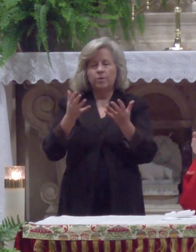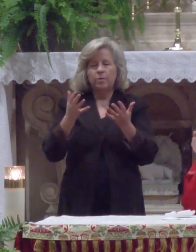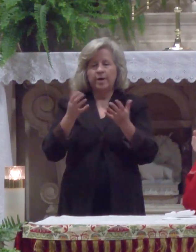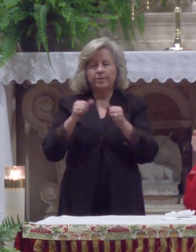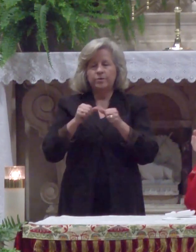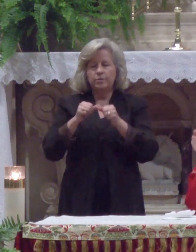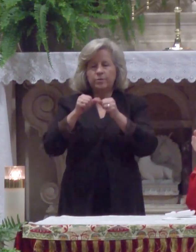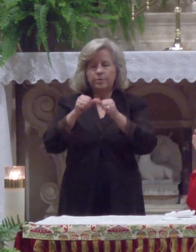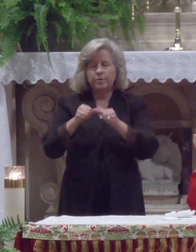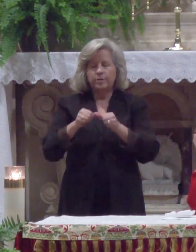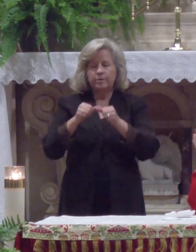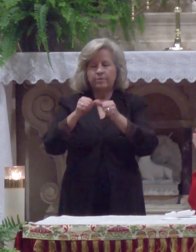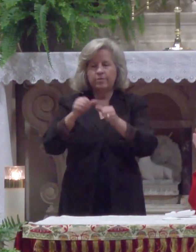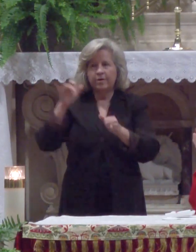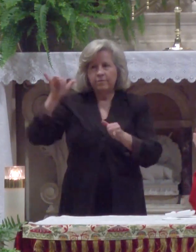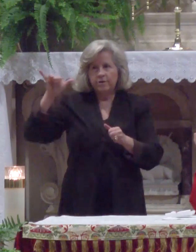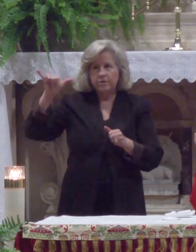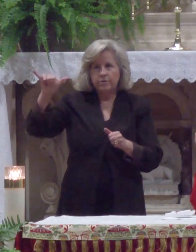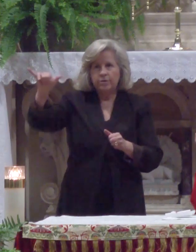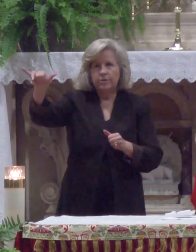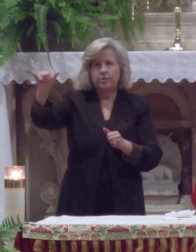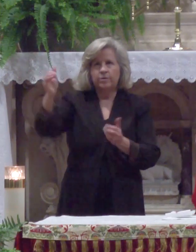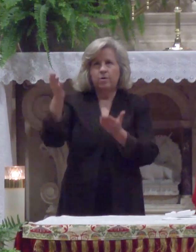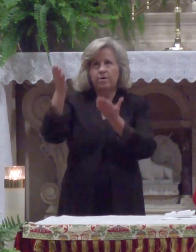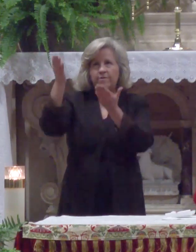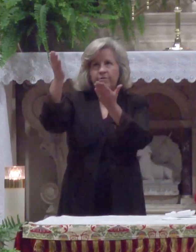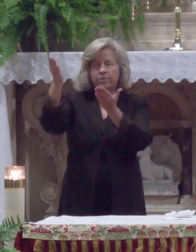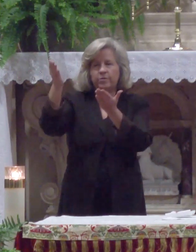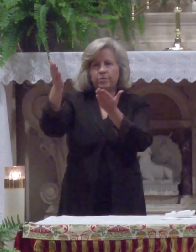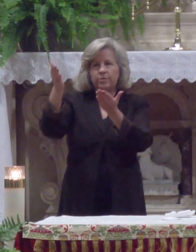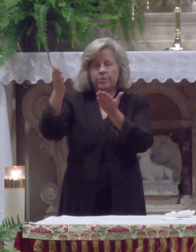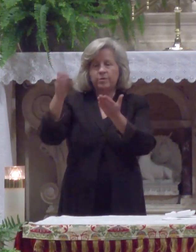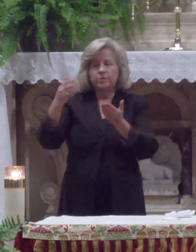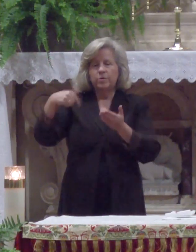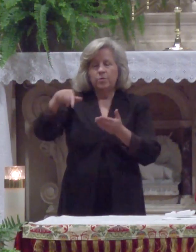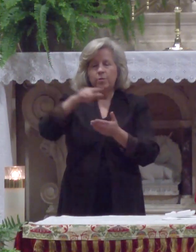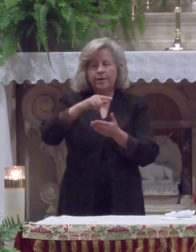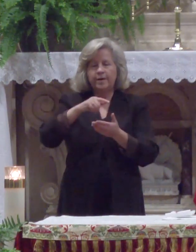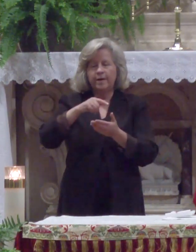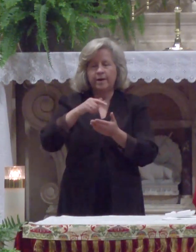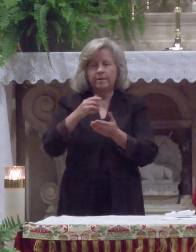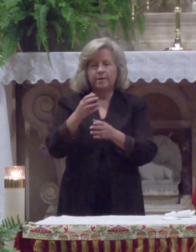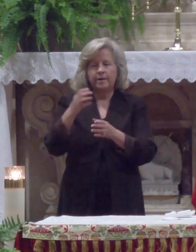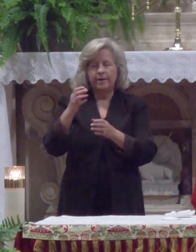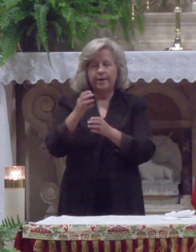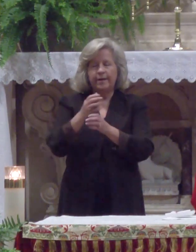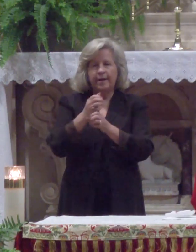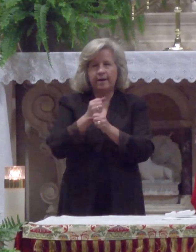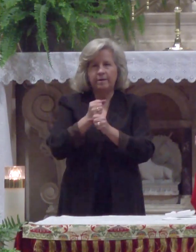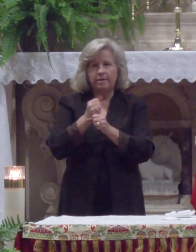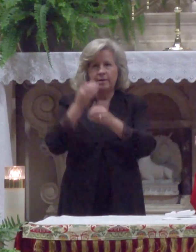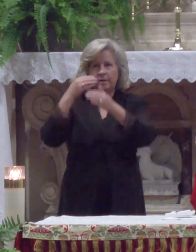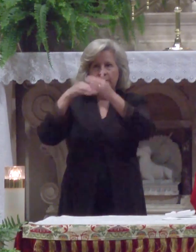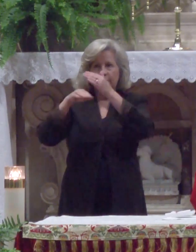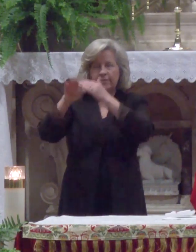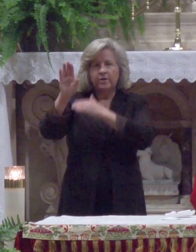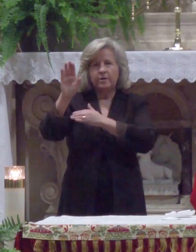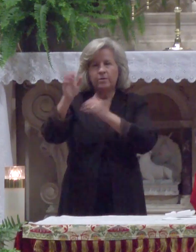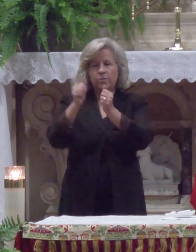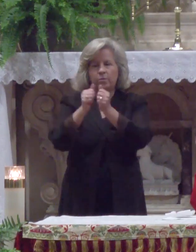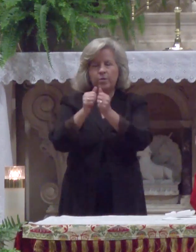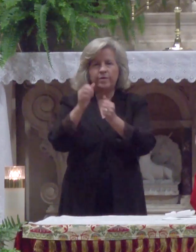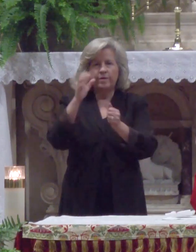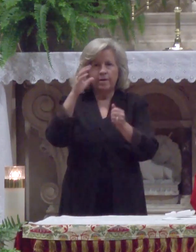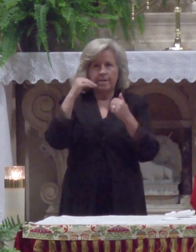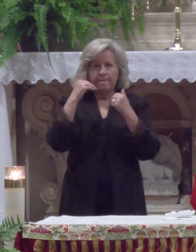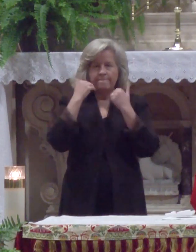that we may obtain an inheritance with your elect, especially with the most blessed Virgin Mary, Mother of God, with blessed